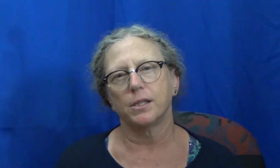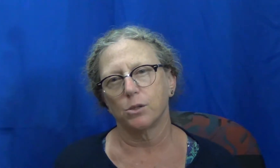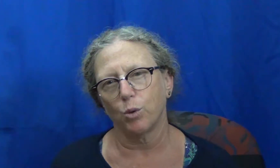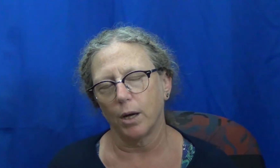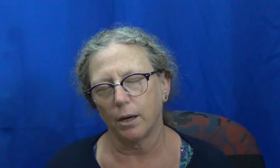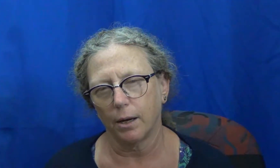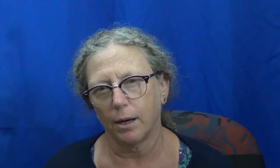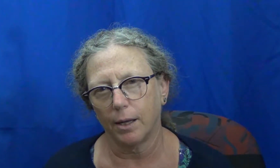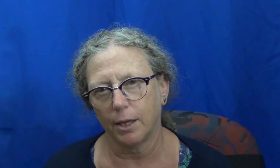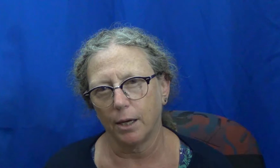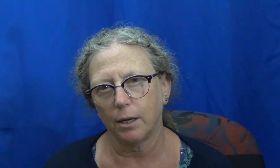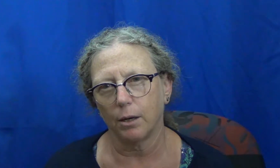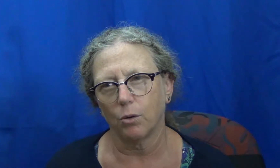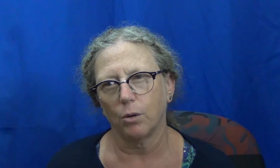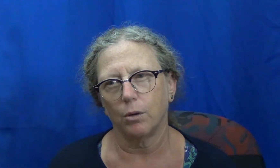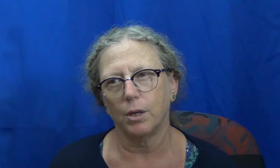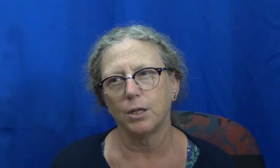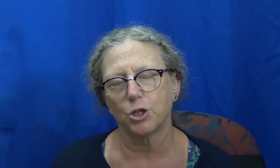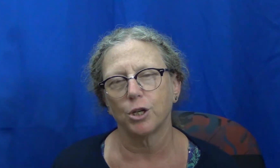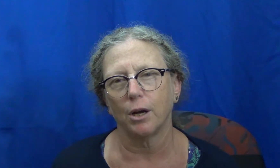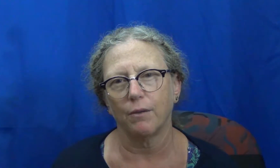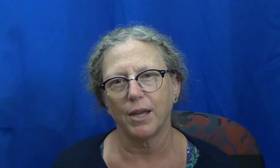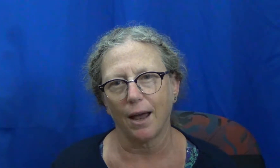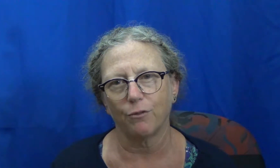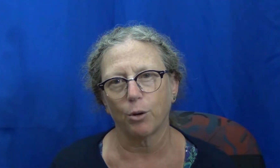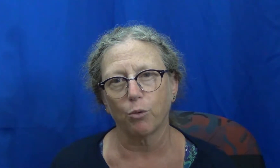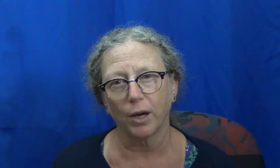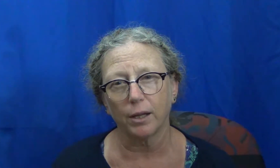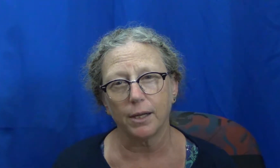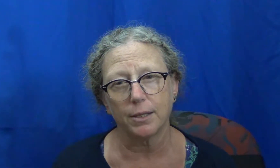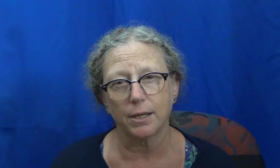is what I think the addition of the adverb really does,